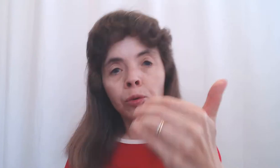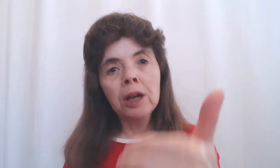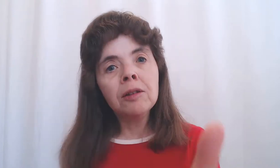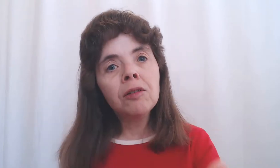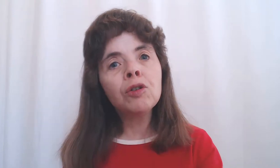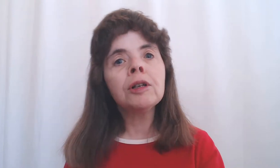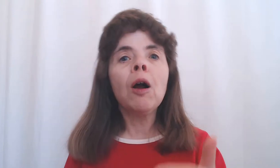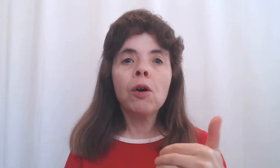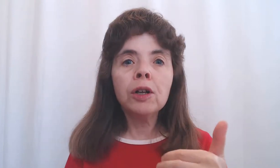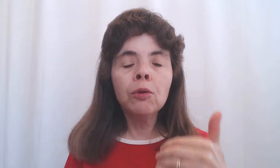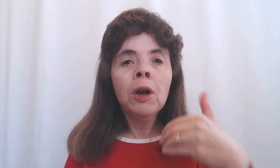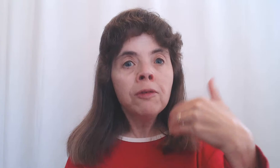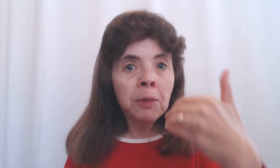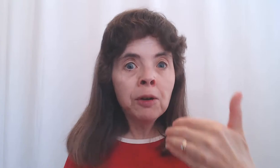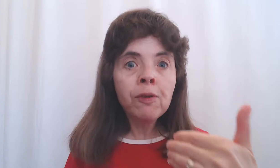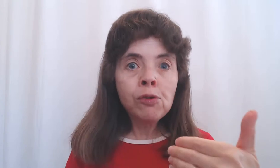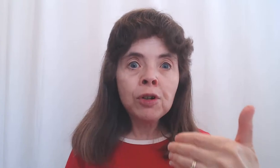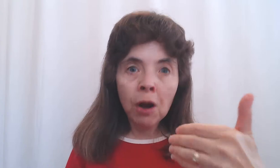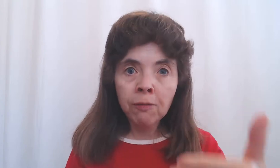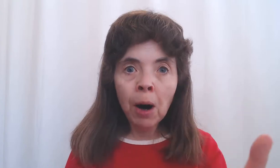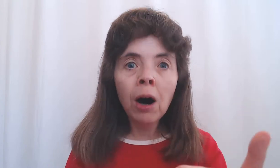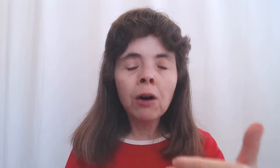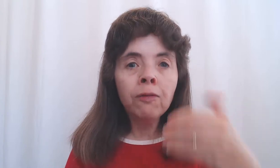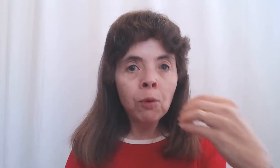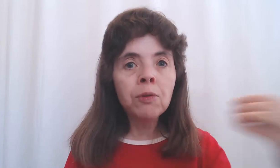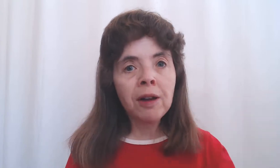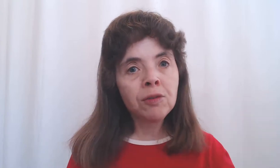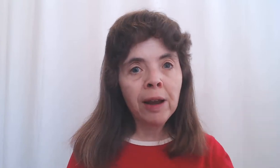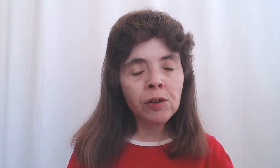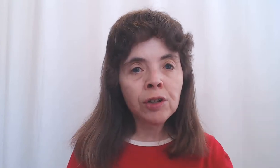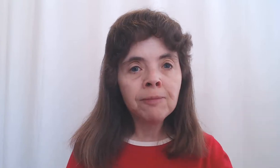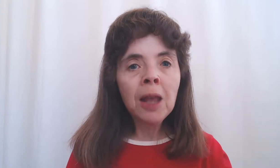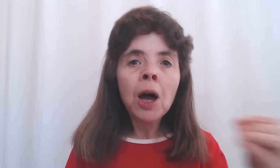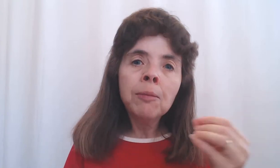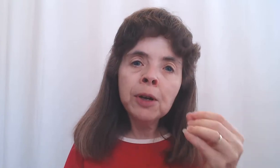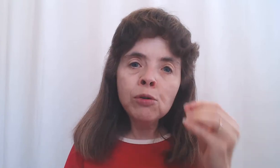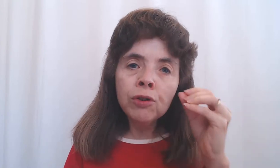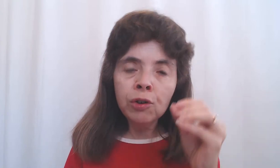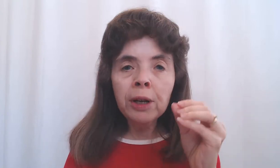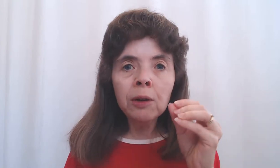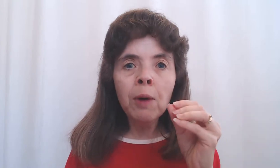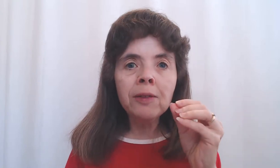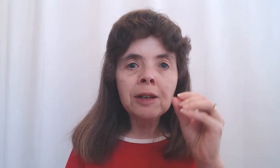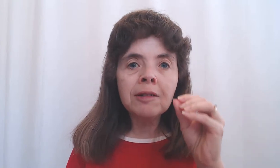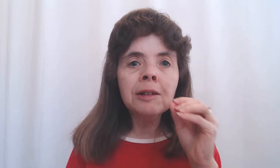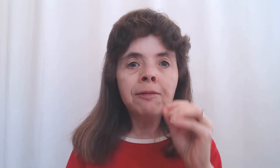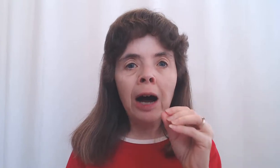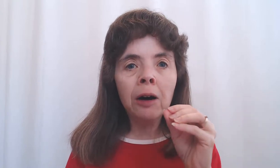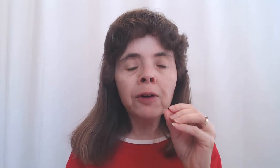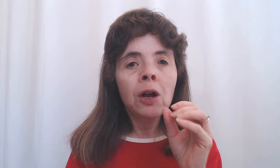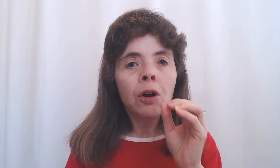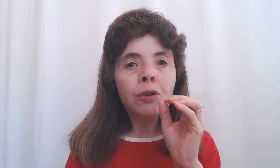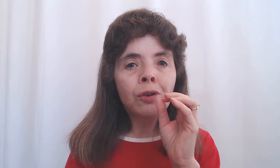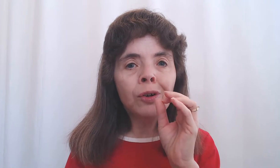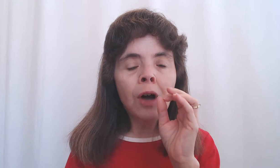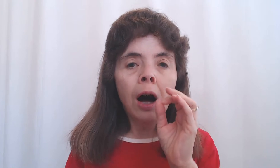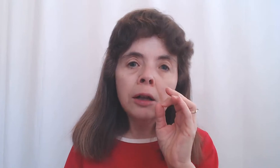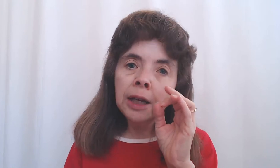you can certainly argue from the conversion of Paul for the resurrection, but you should do it in a way that doesn't involve calling